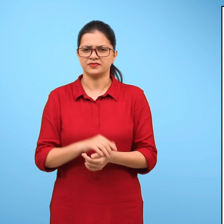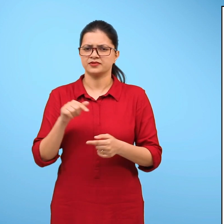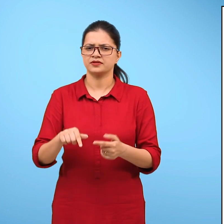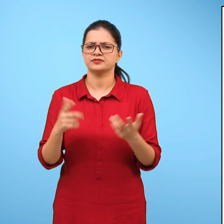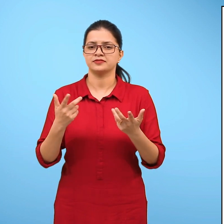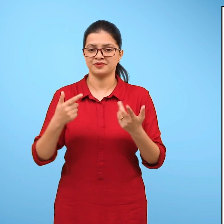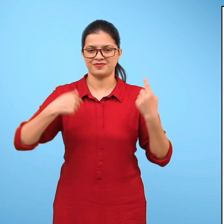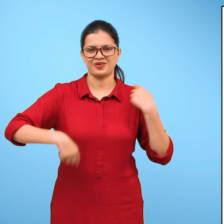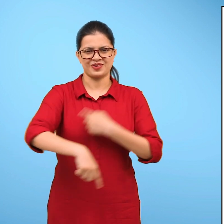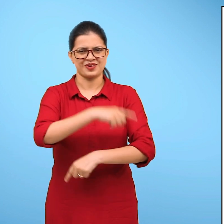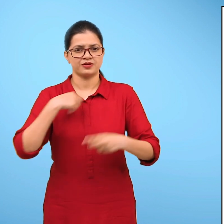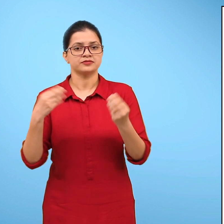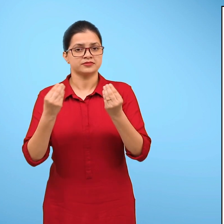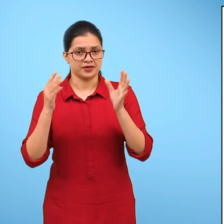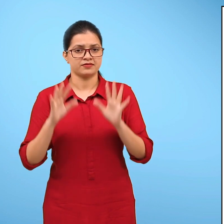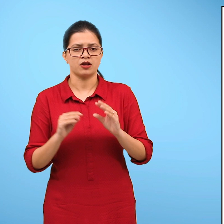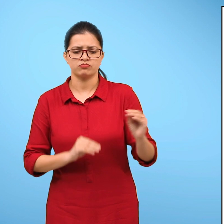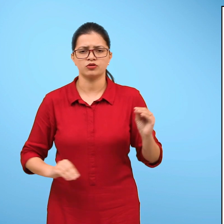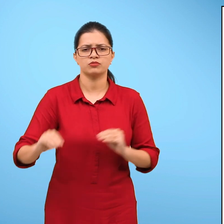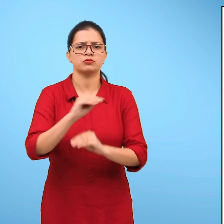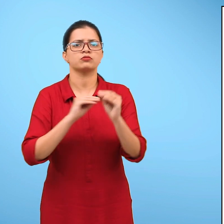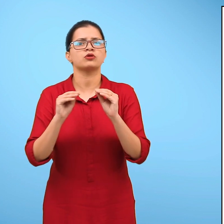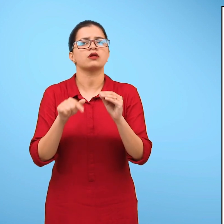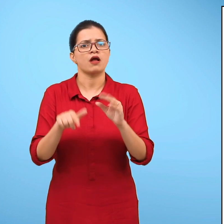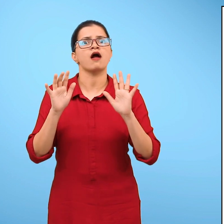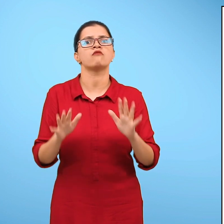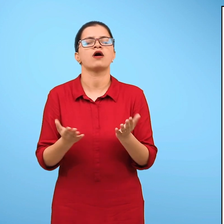Let us try some of the many movements our body is capable of.